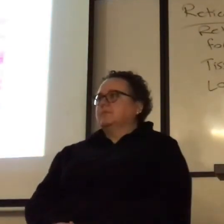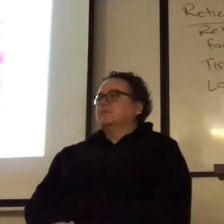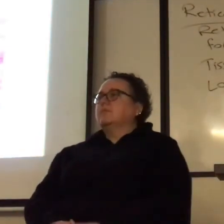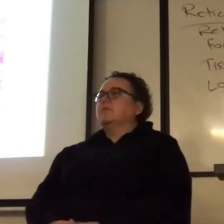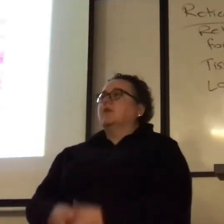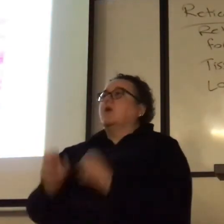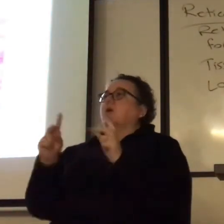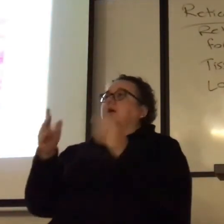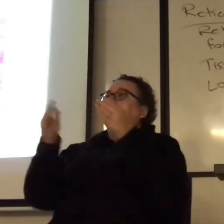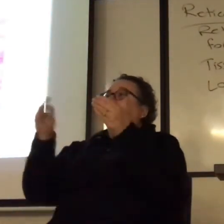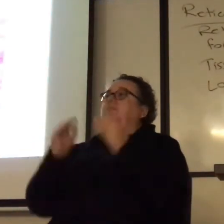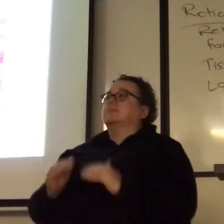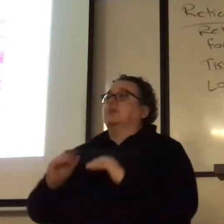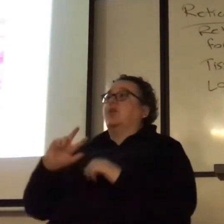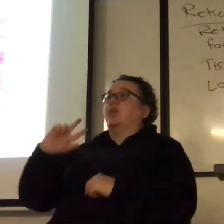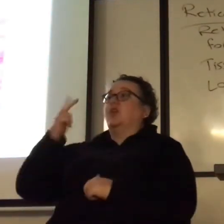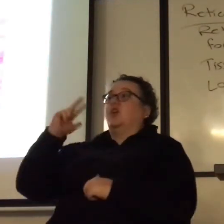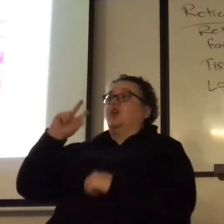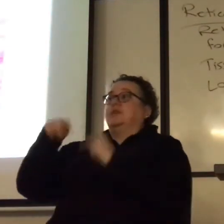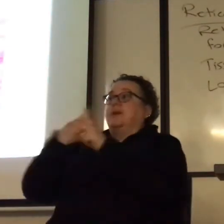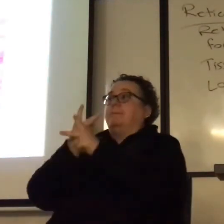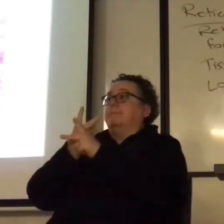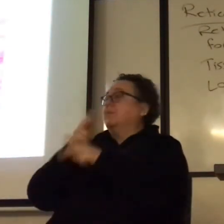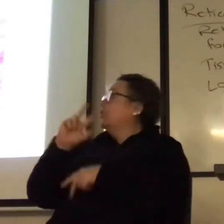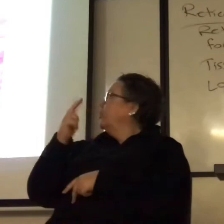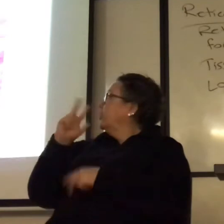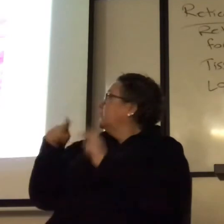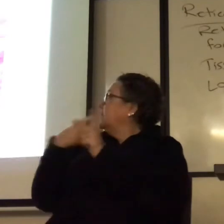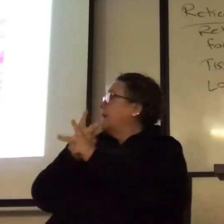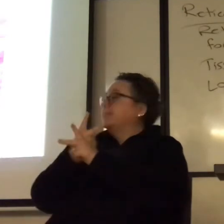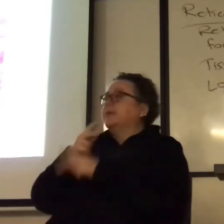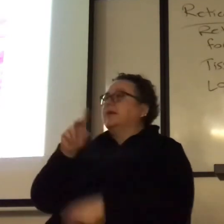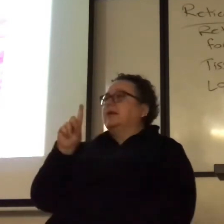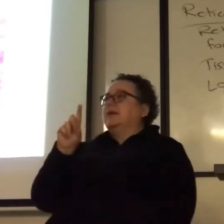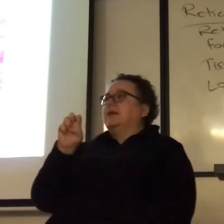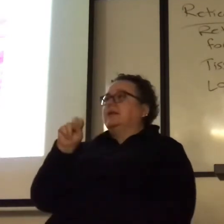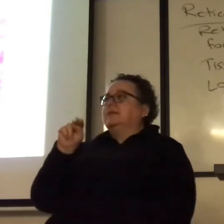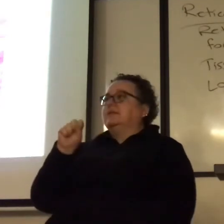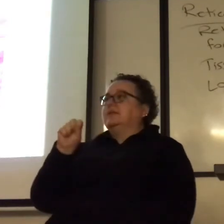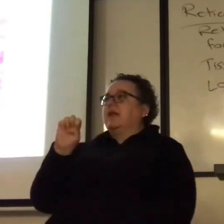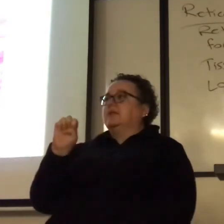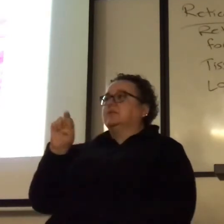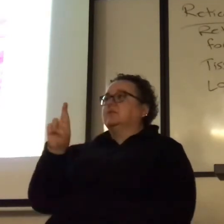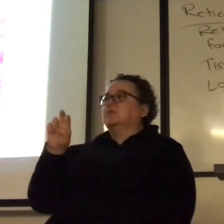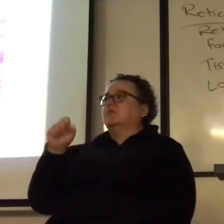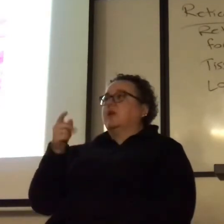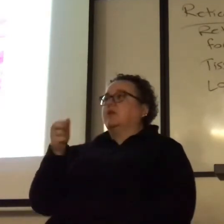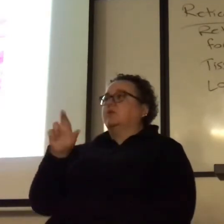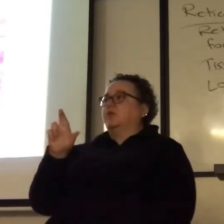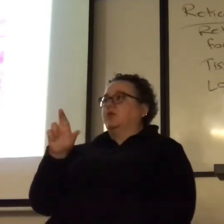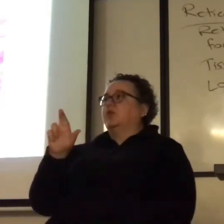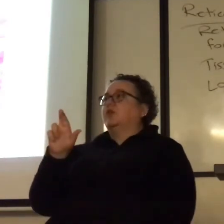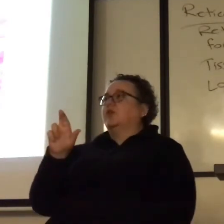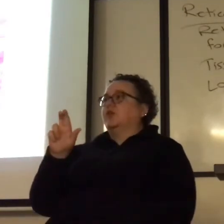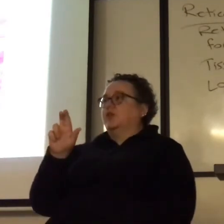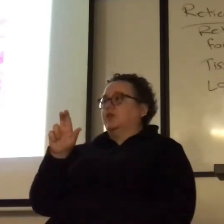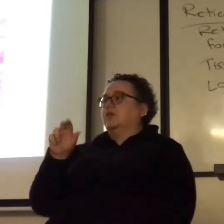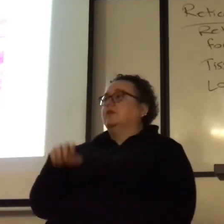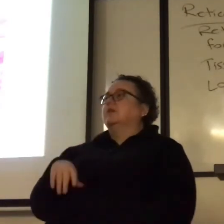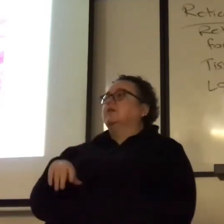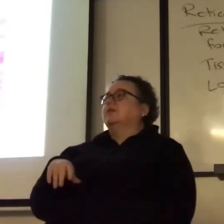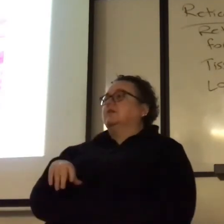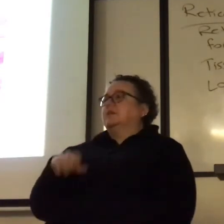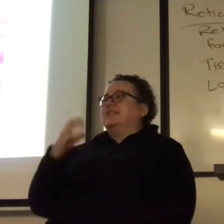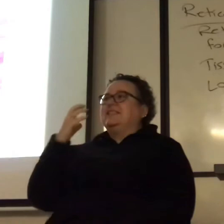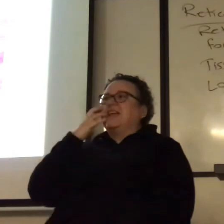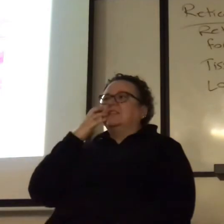Okay, moving on. This is dense, regular connective tissue. Dense,